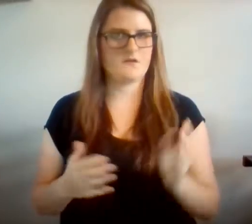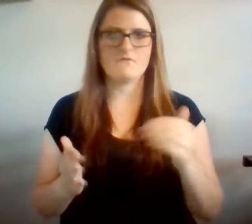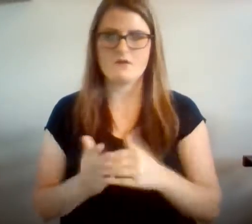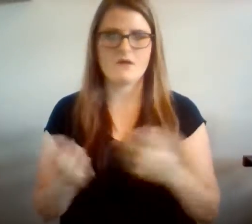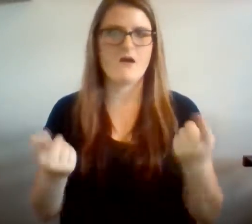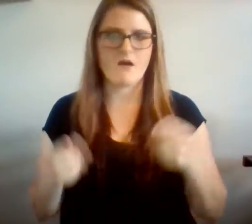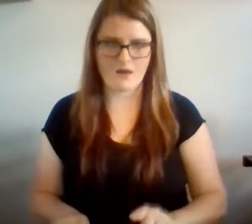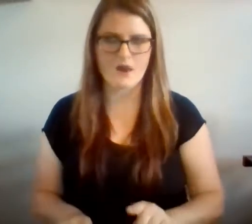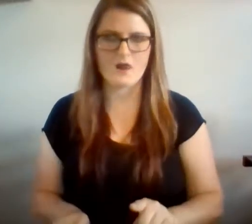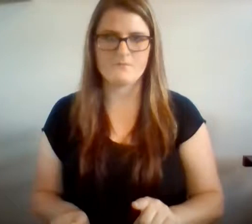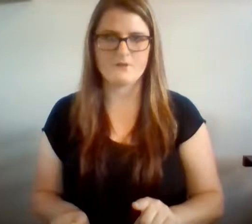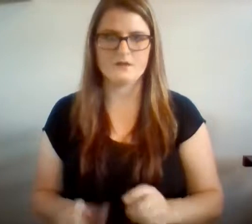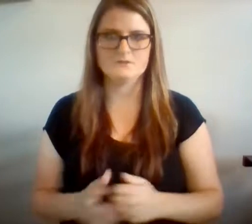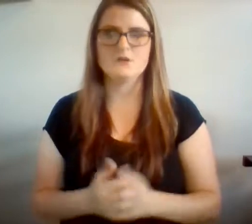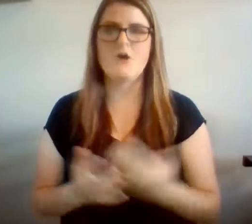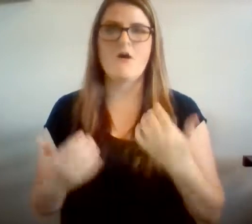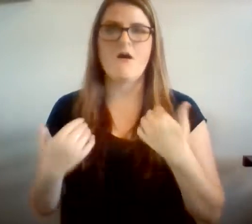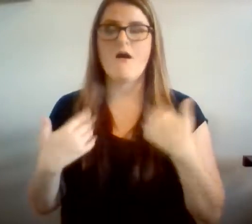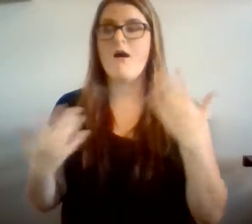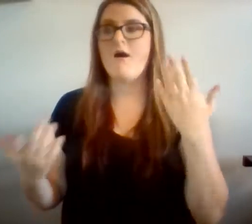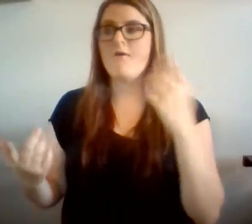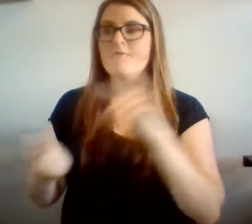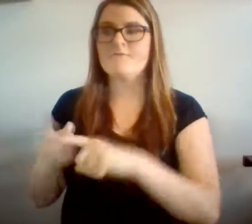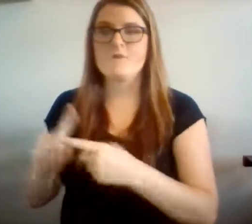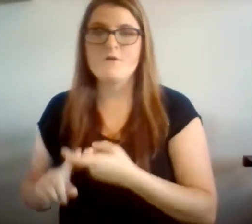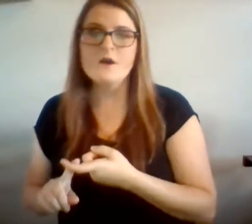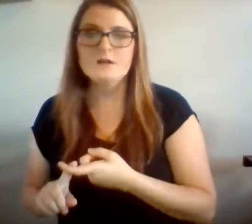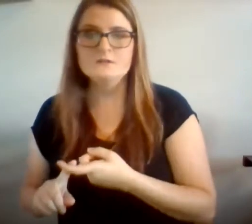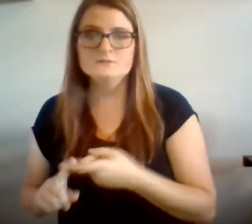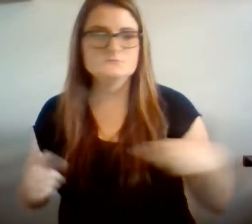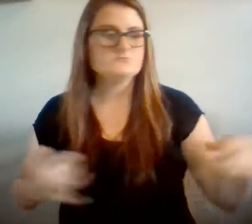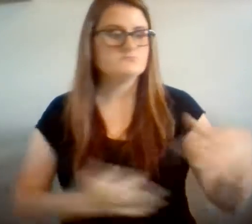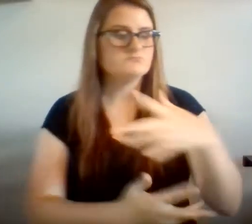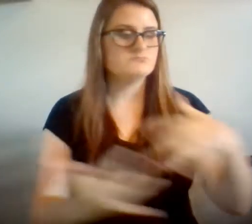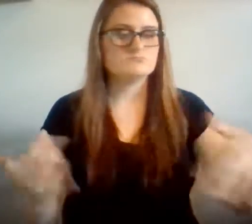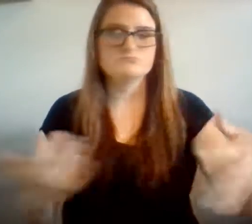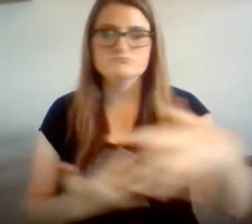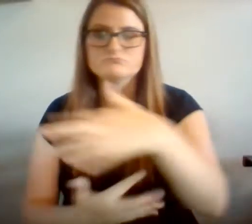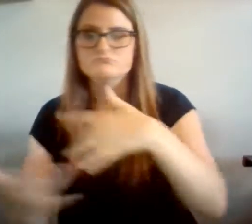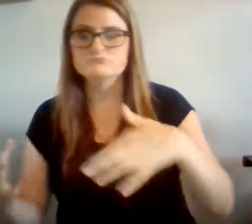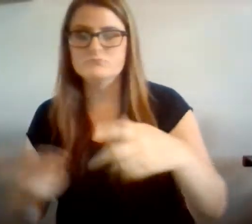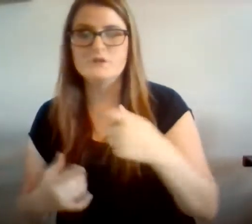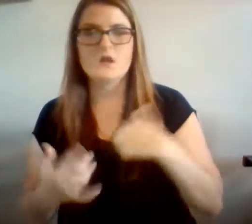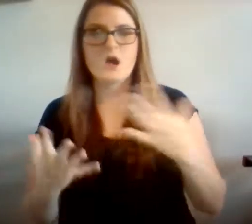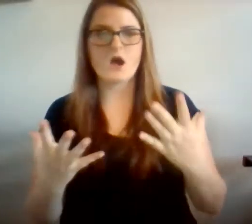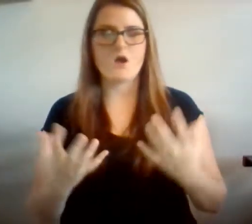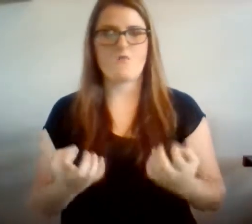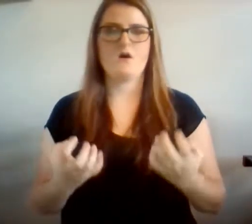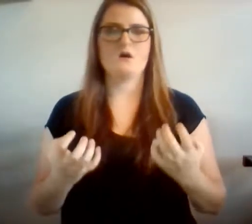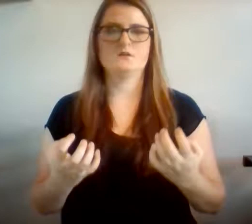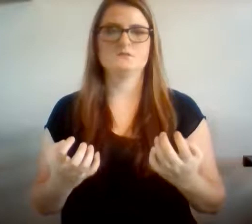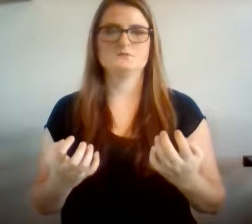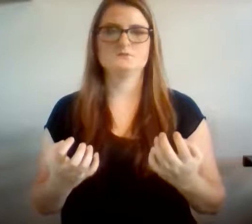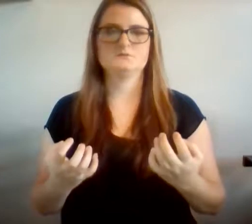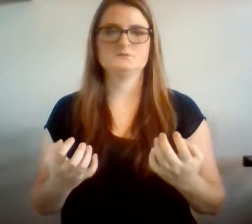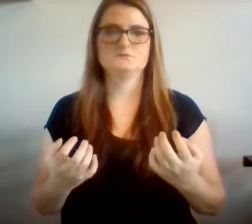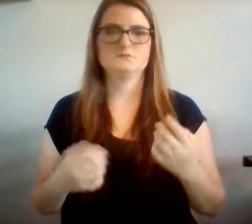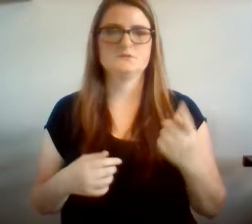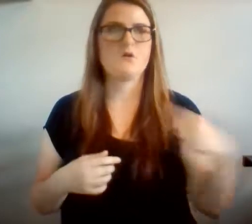Jesus, and I think, man, I need to share the gospel with them, I can't just always assume I'll do that next week, I'll do that next year, because I just don't know that I'll get